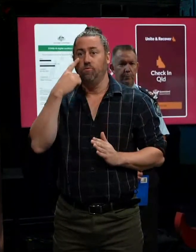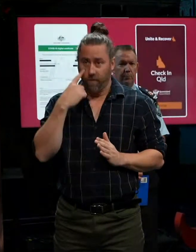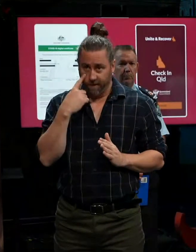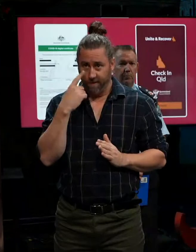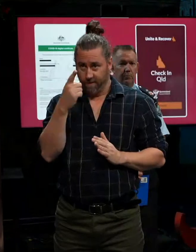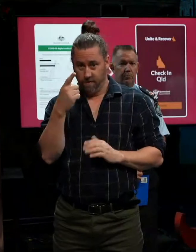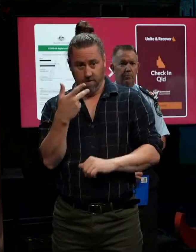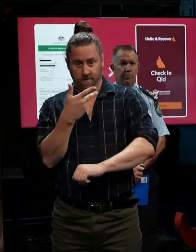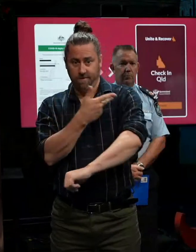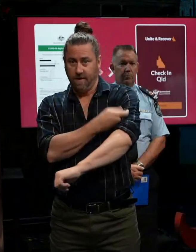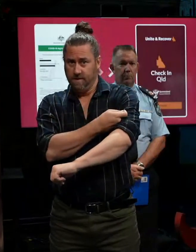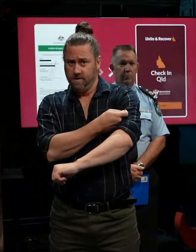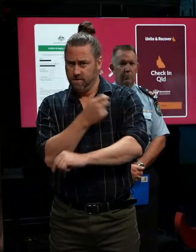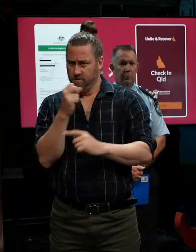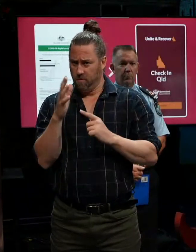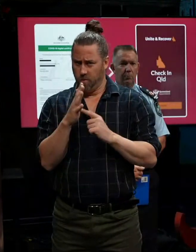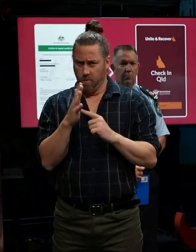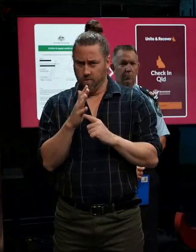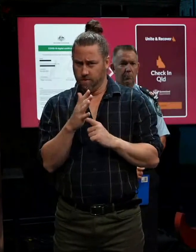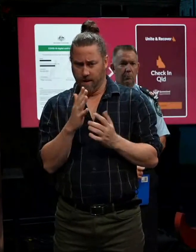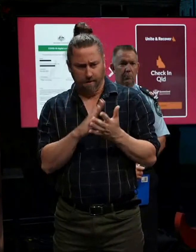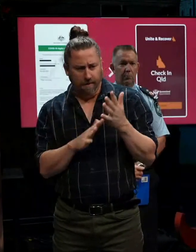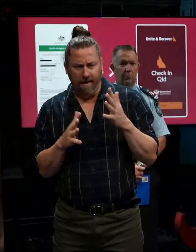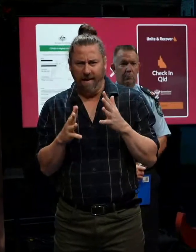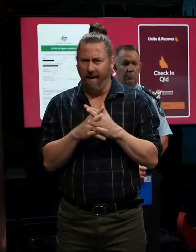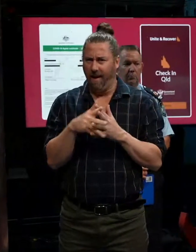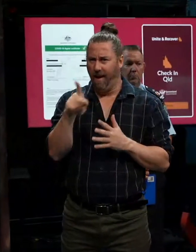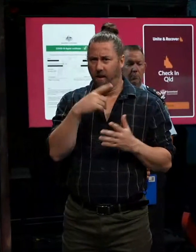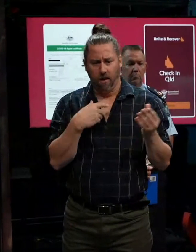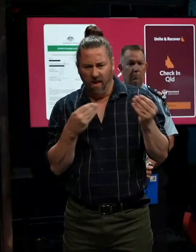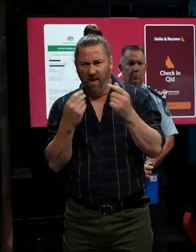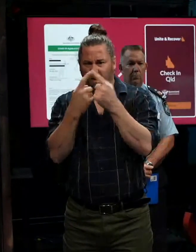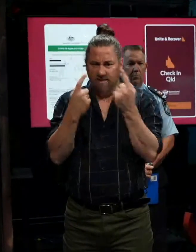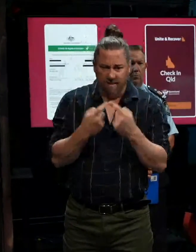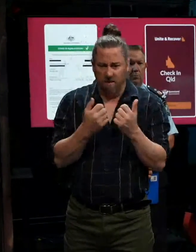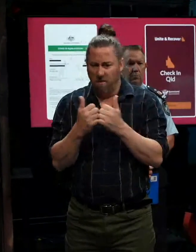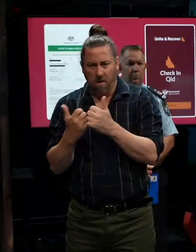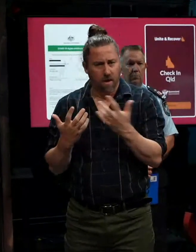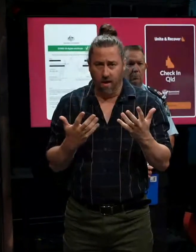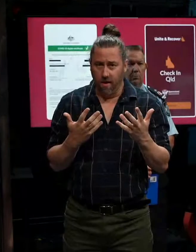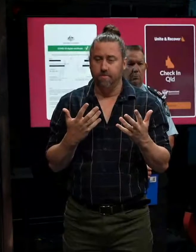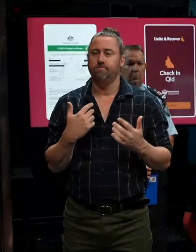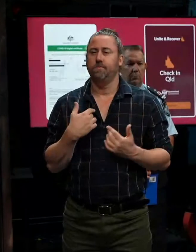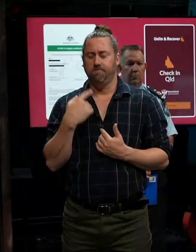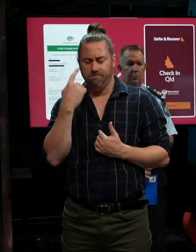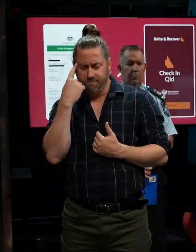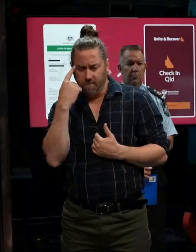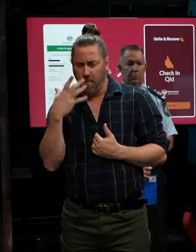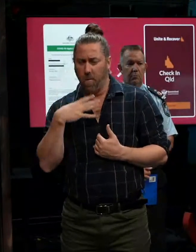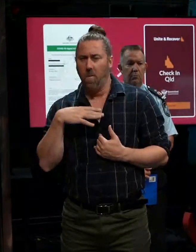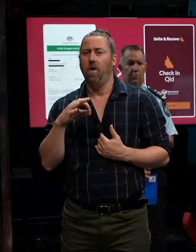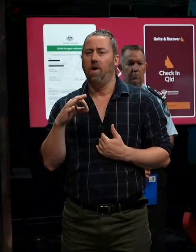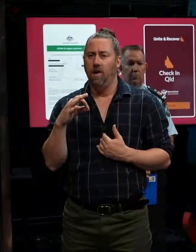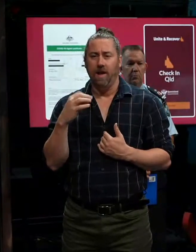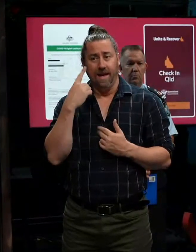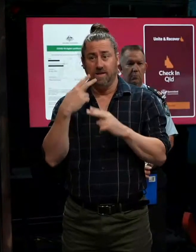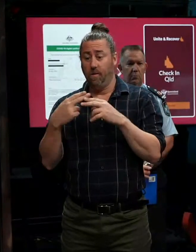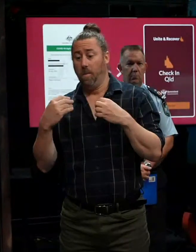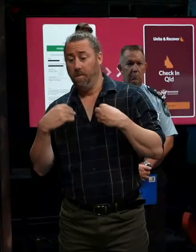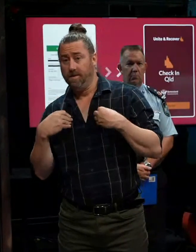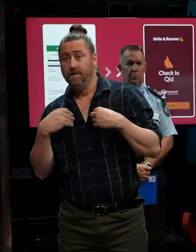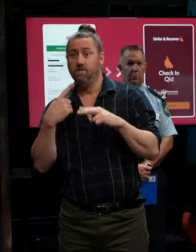be very important. So to make it easier for businesses and Queenslanders to prove that you've been vaccinated, you